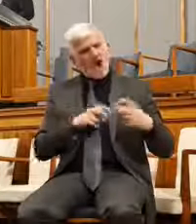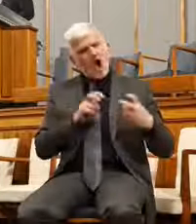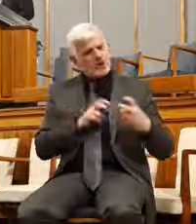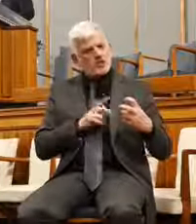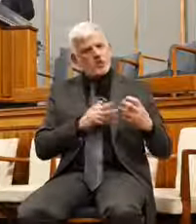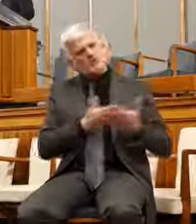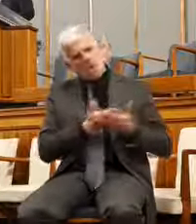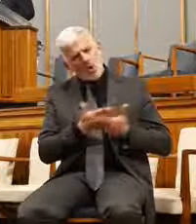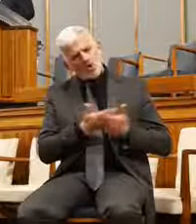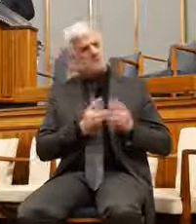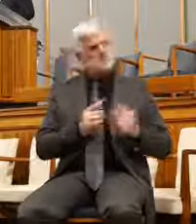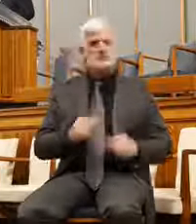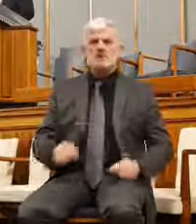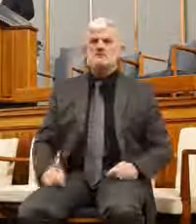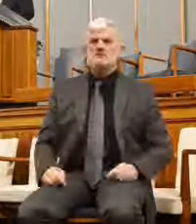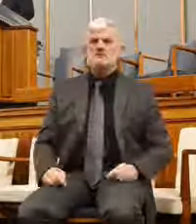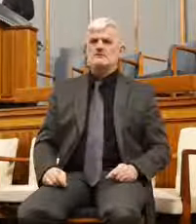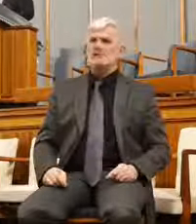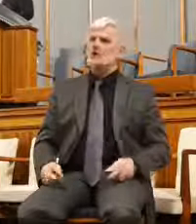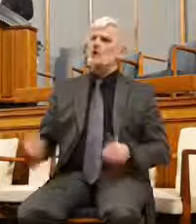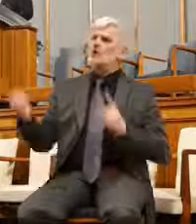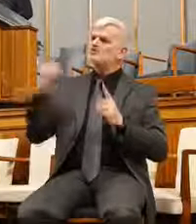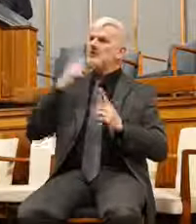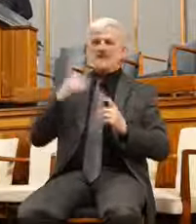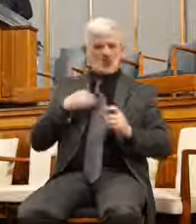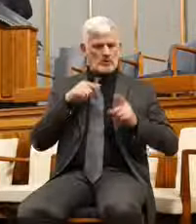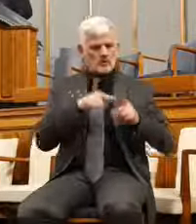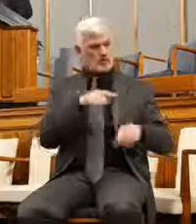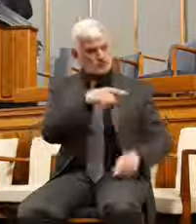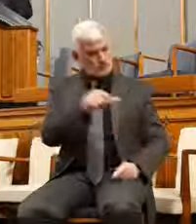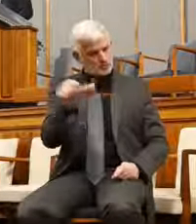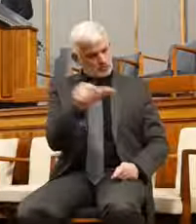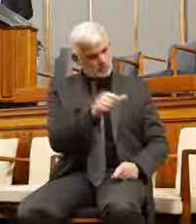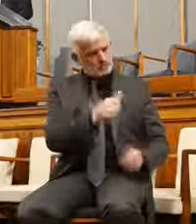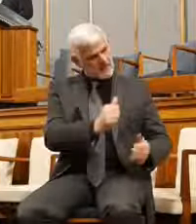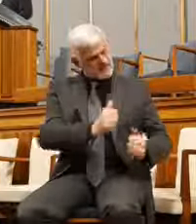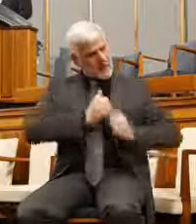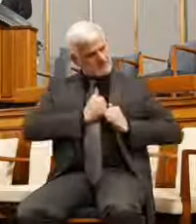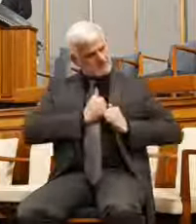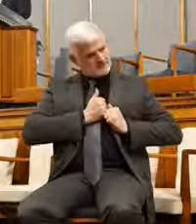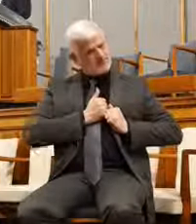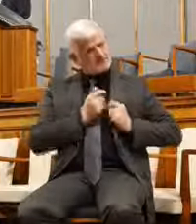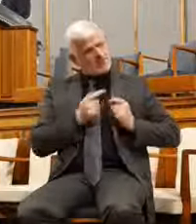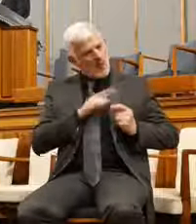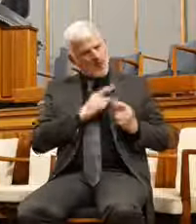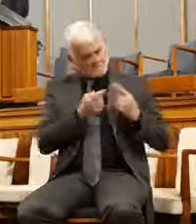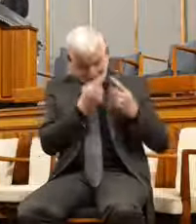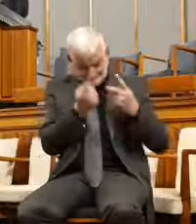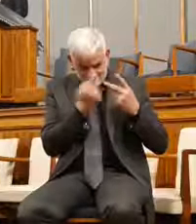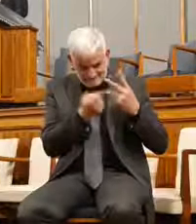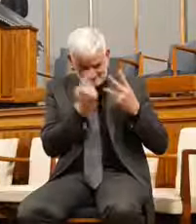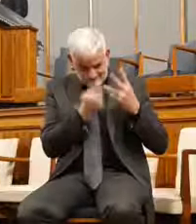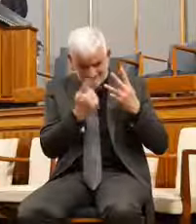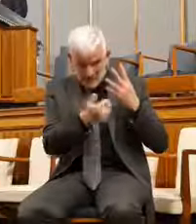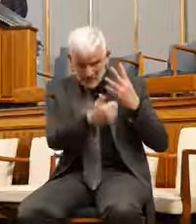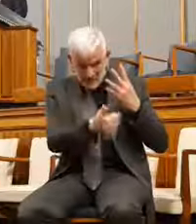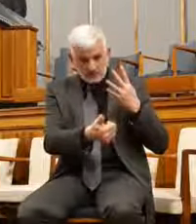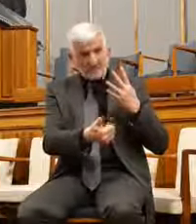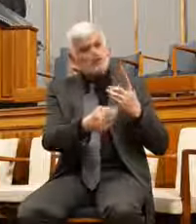give you my reasons, says God, why you should be mine. And you may offer me your